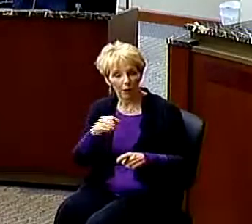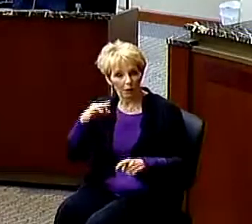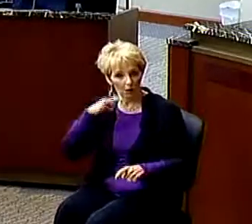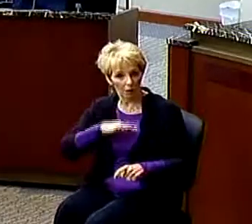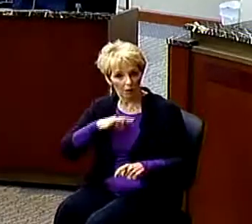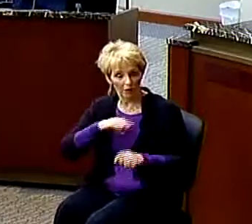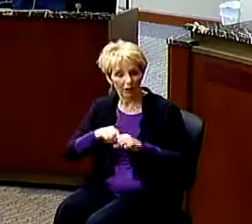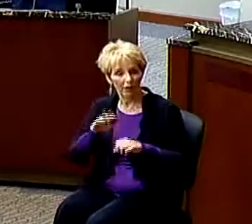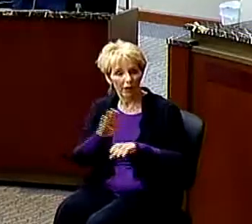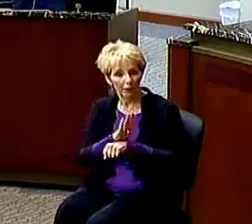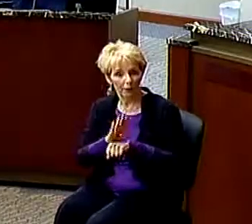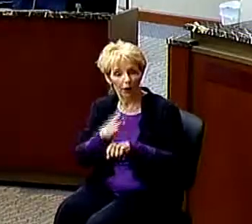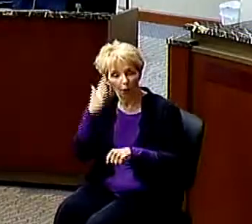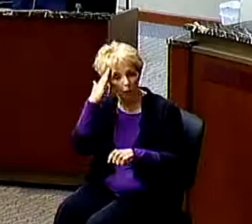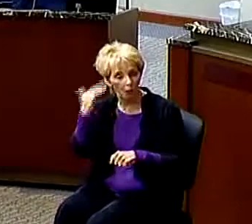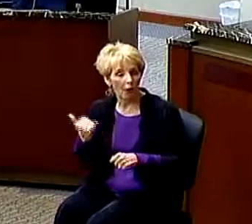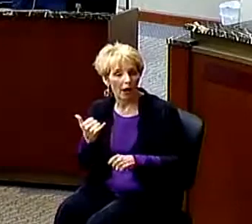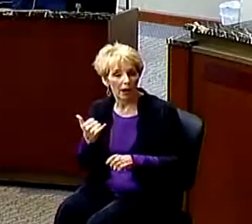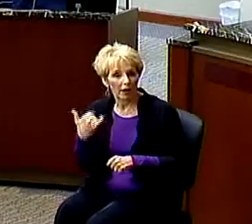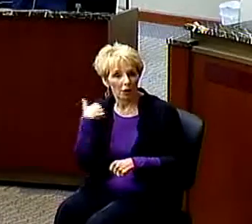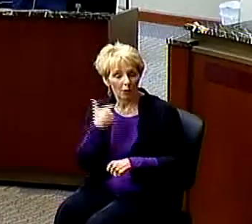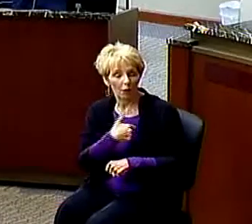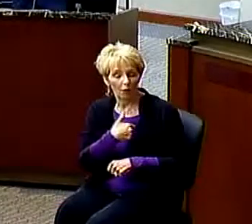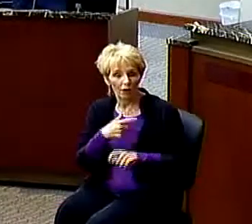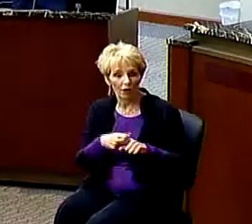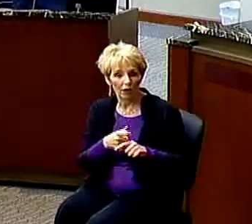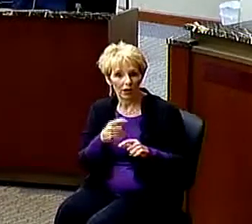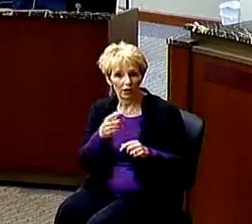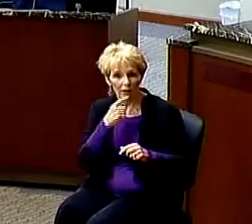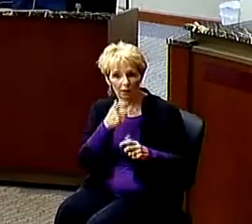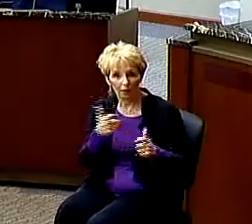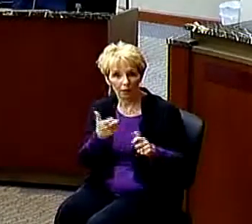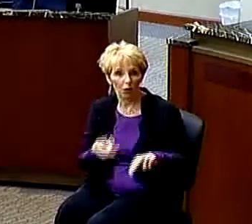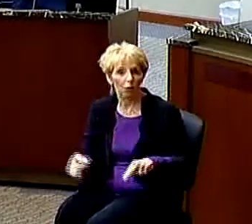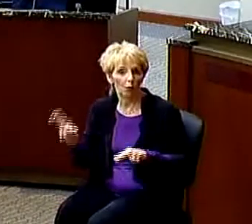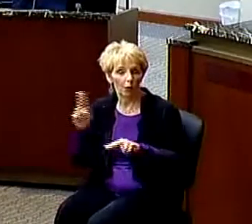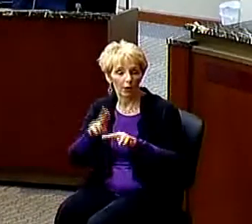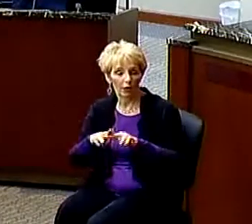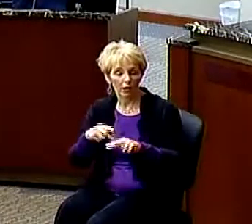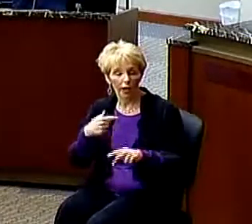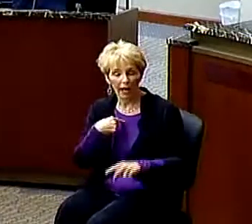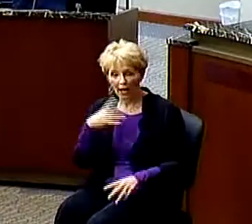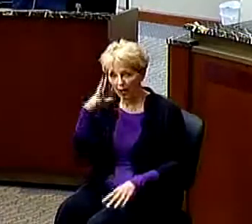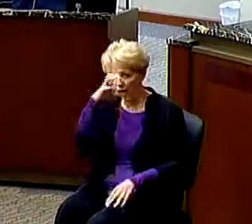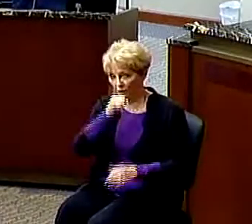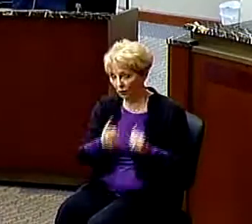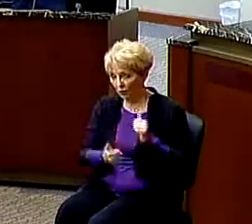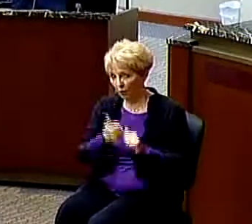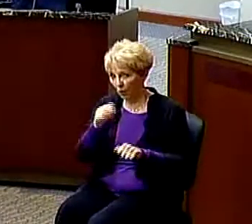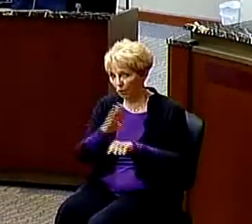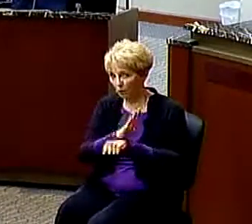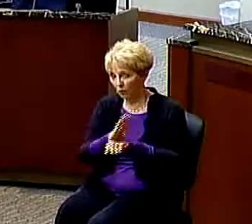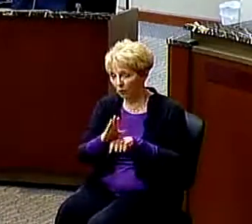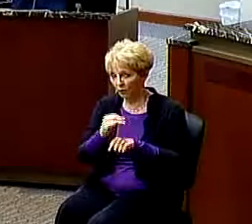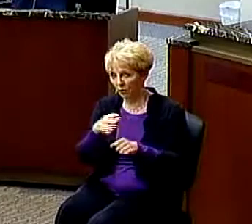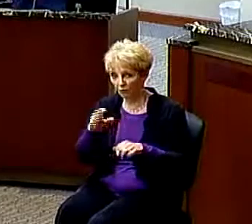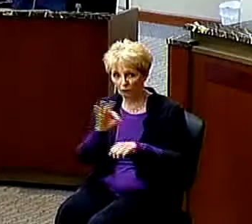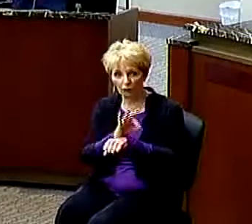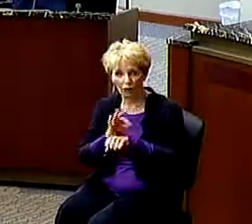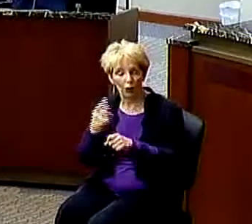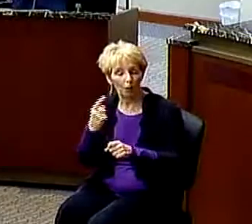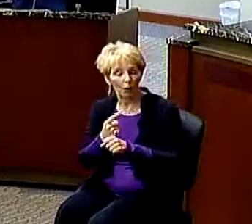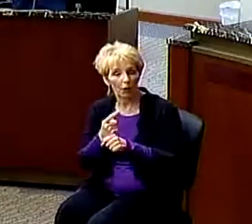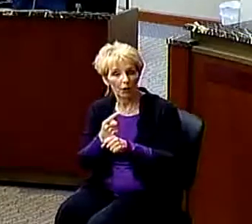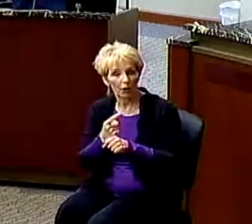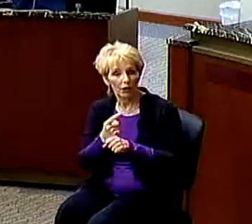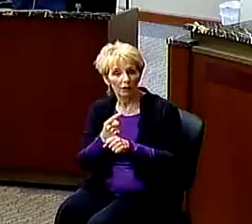and is a business, then why we have gone to such an extreme, because I assume most businesses to function properly